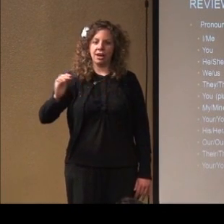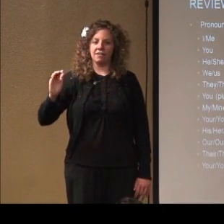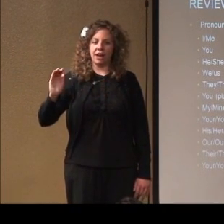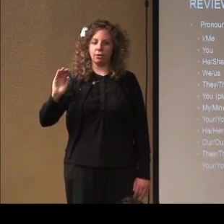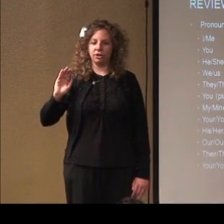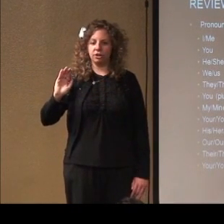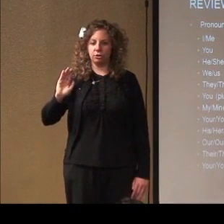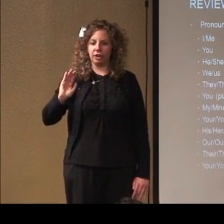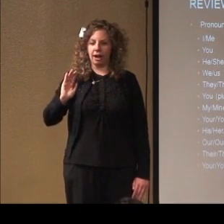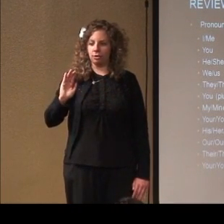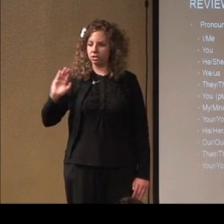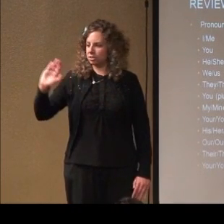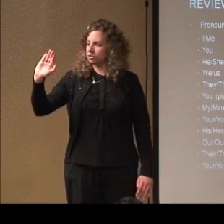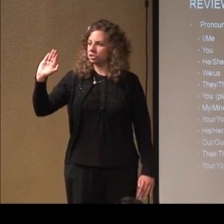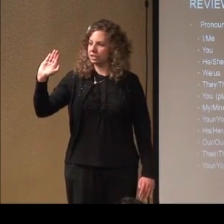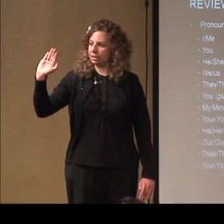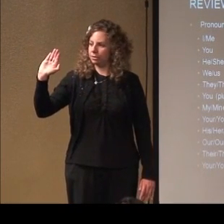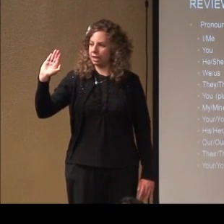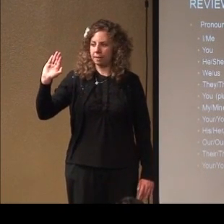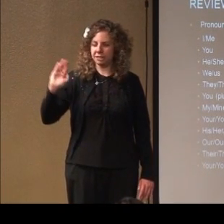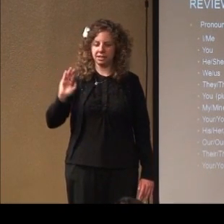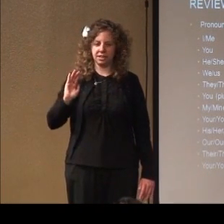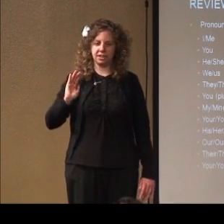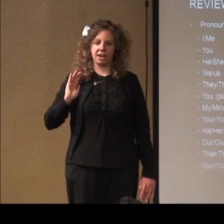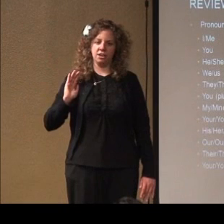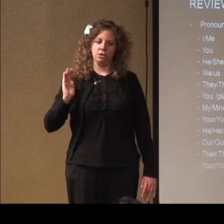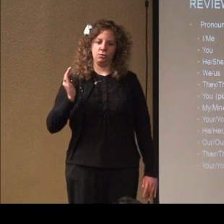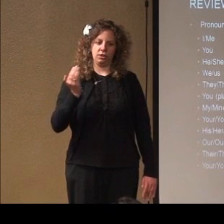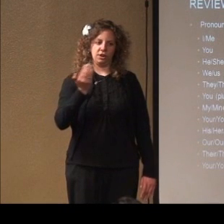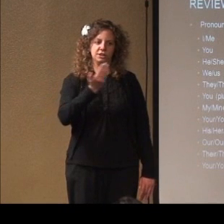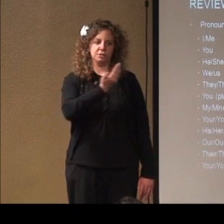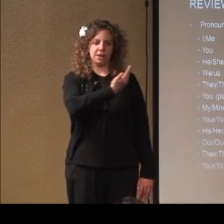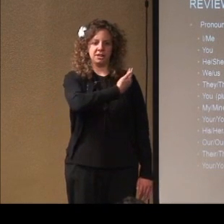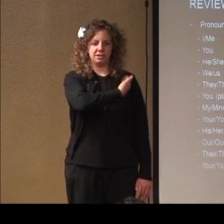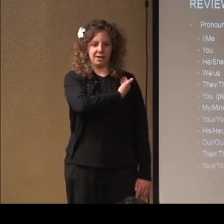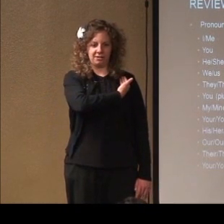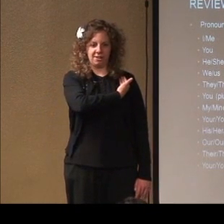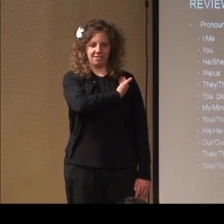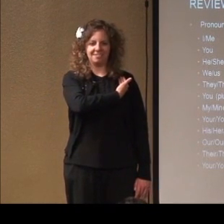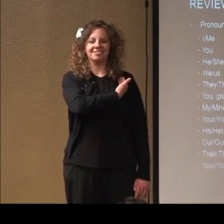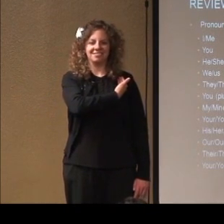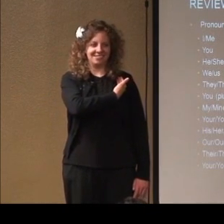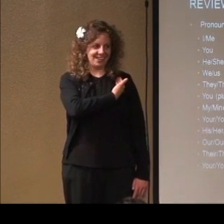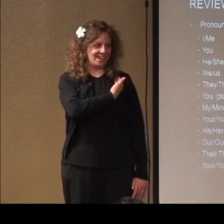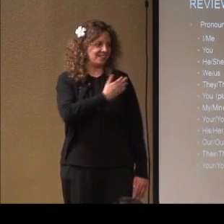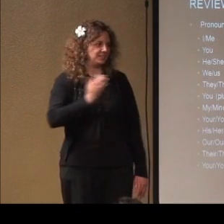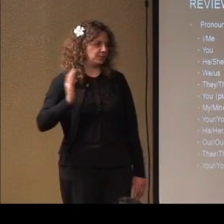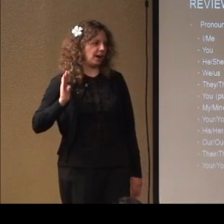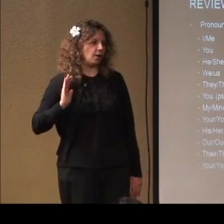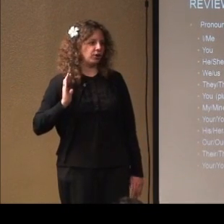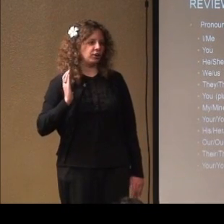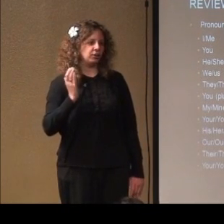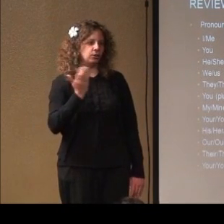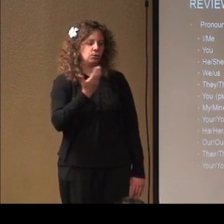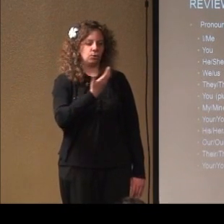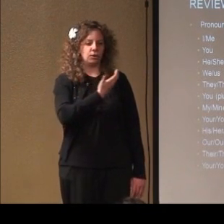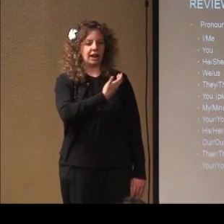have our or ours, just like with a cupped hand like that, going across your body and back around. Yeah, so our or